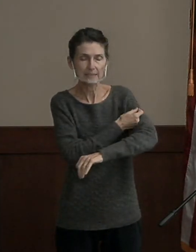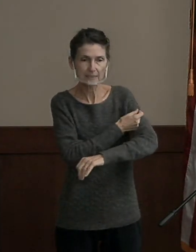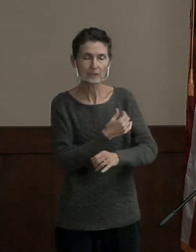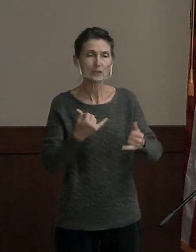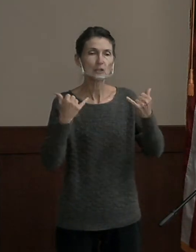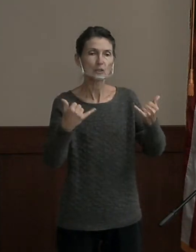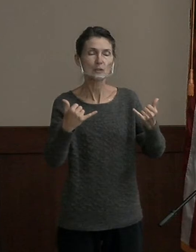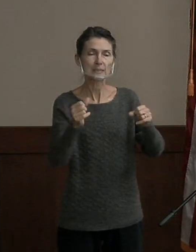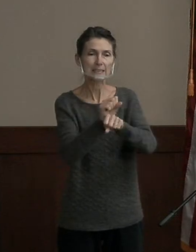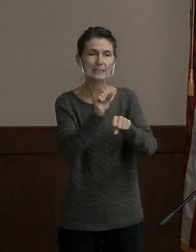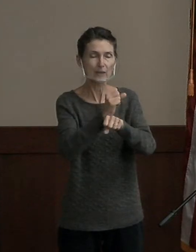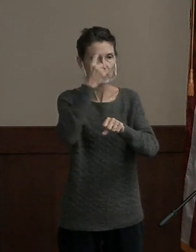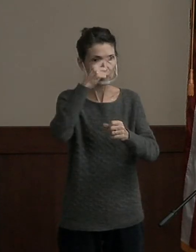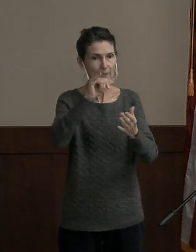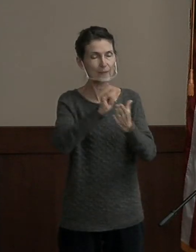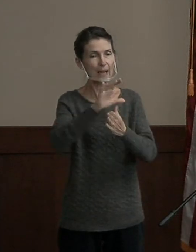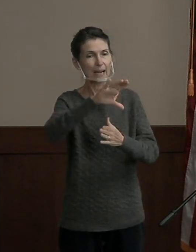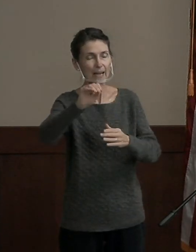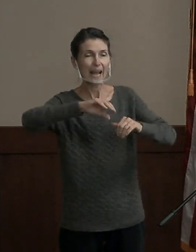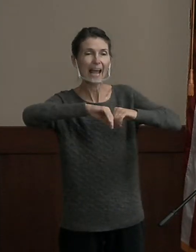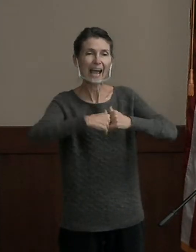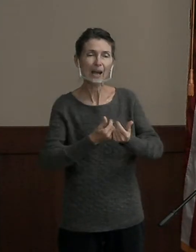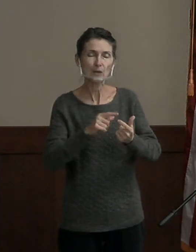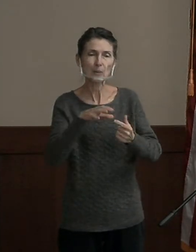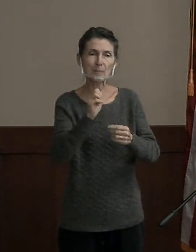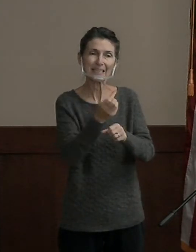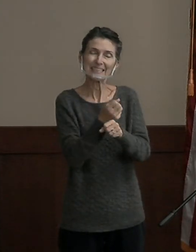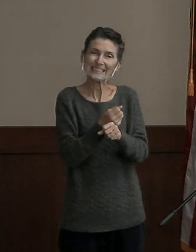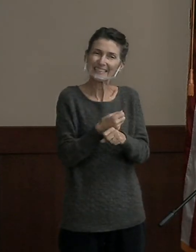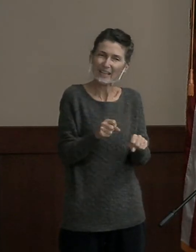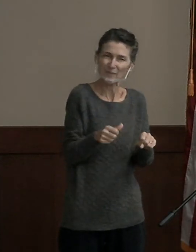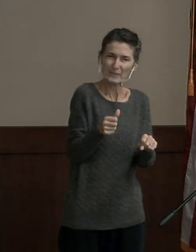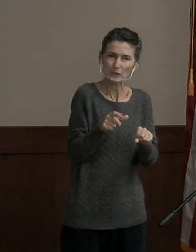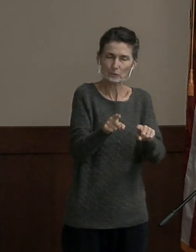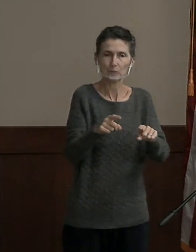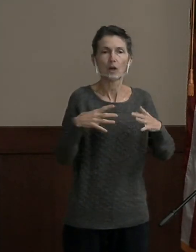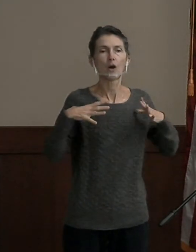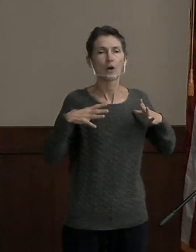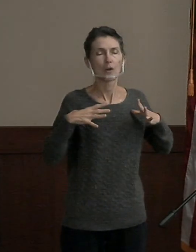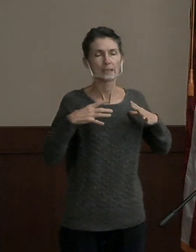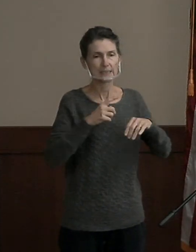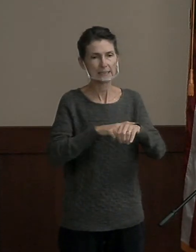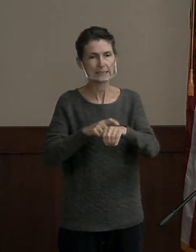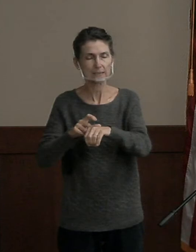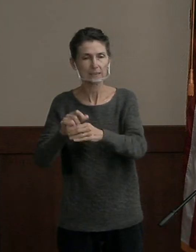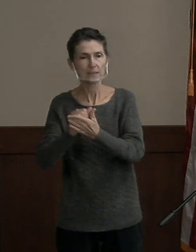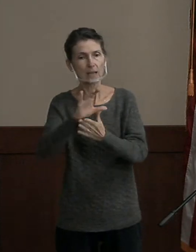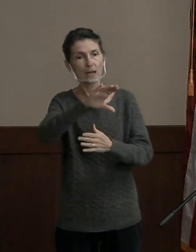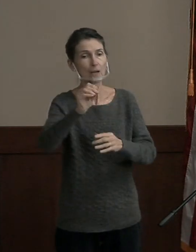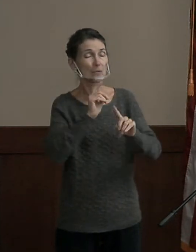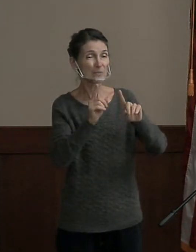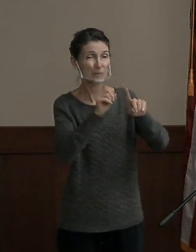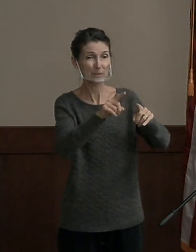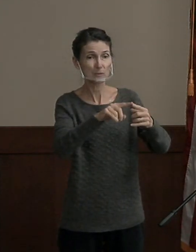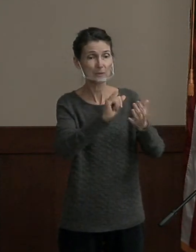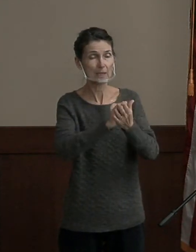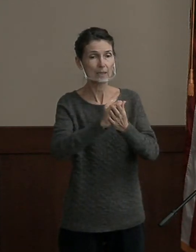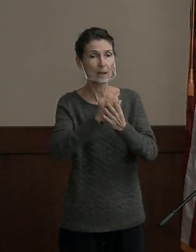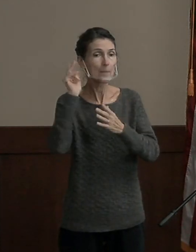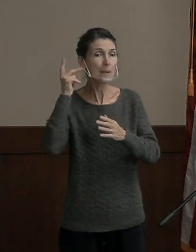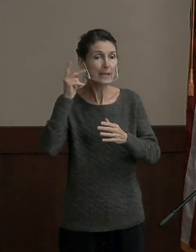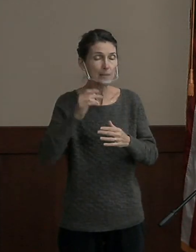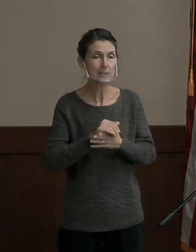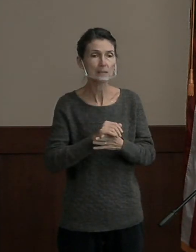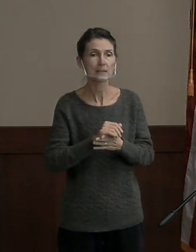current statistics for the county, and how to be safest during the holiday season, the county's response to the pandemic,